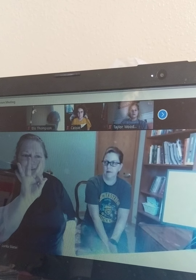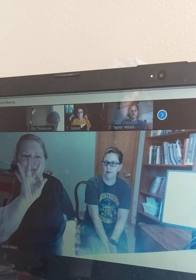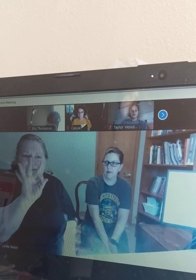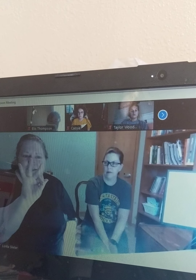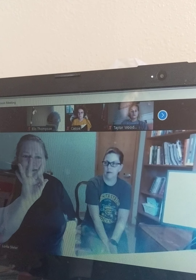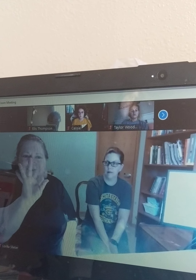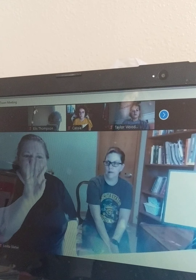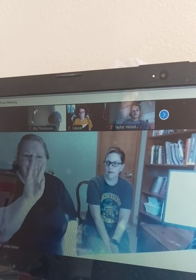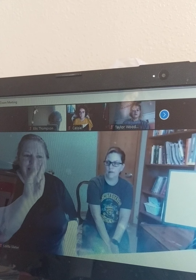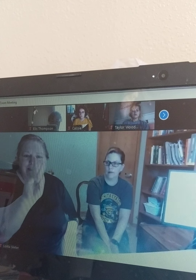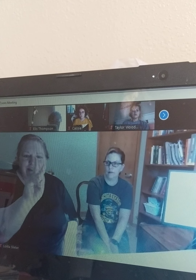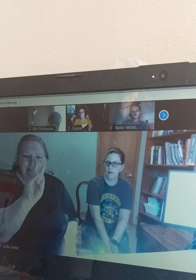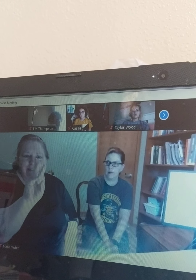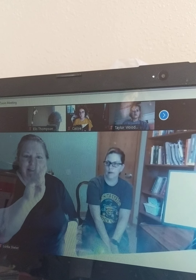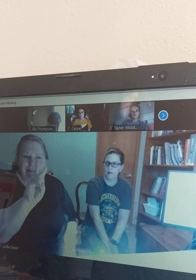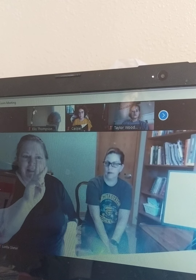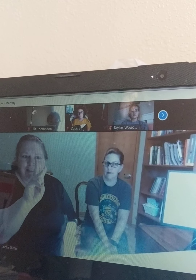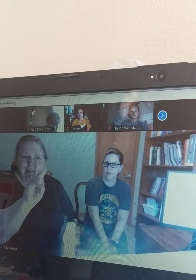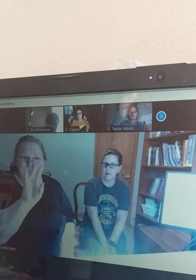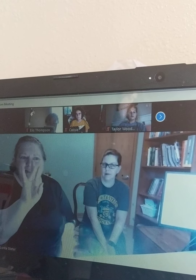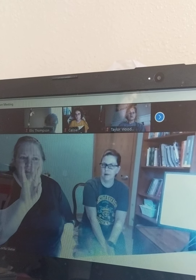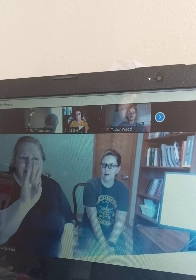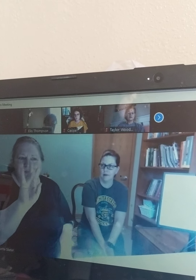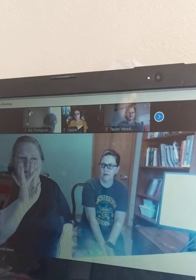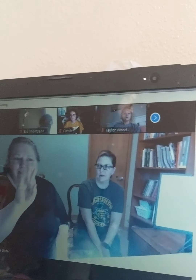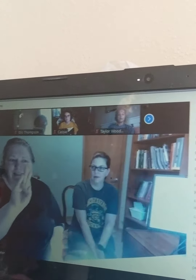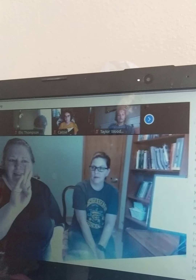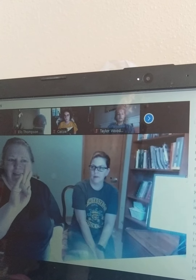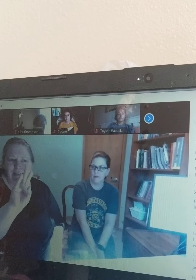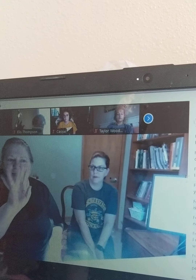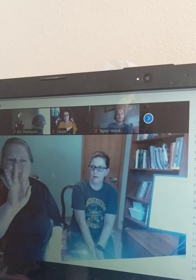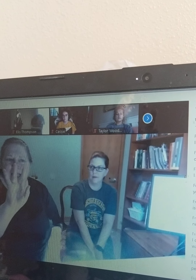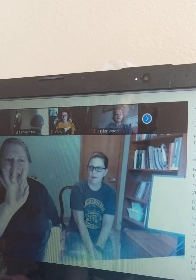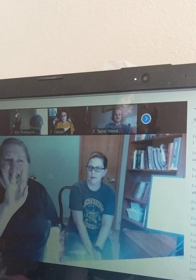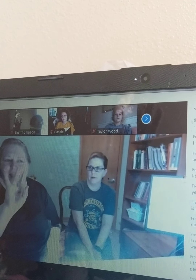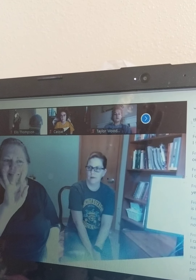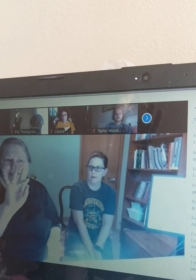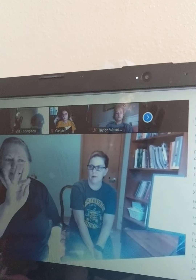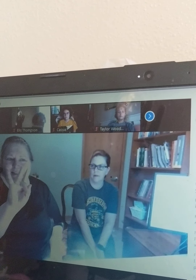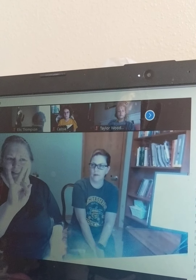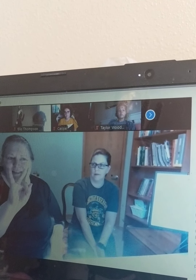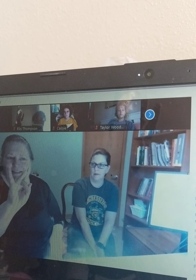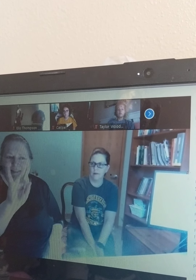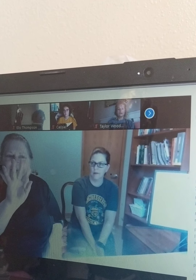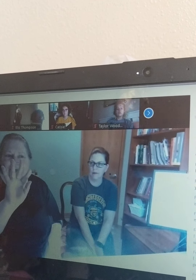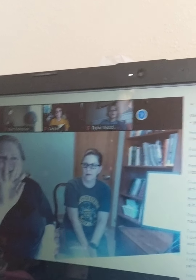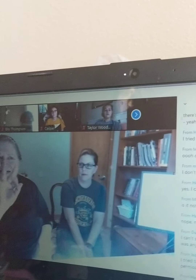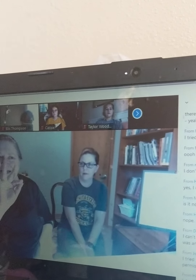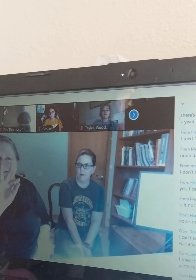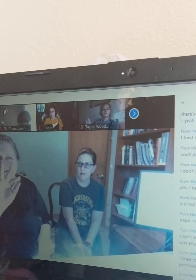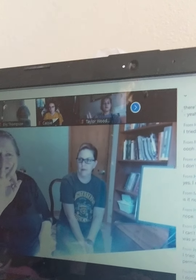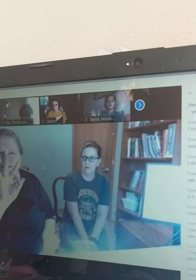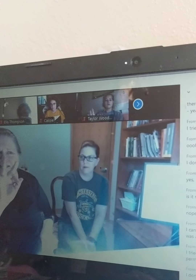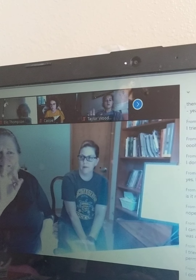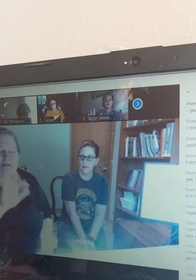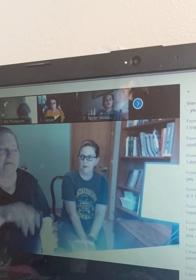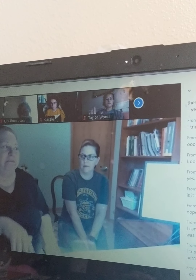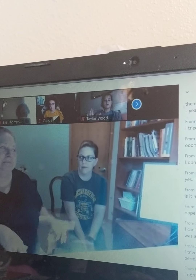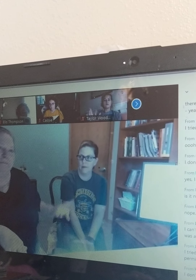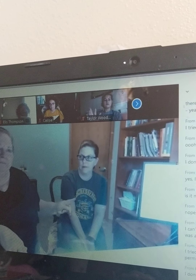but mine, I just rub my finger on the thumb for 16, 17, 18,